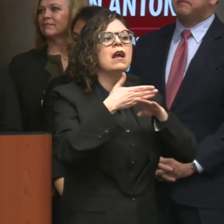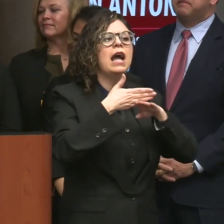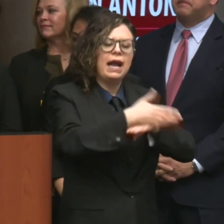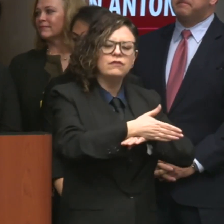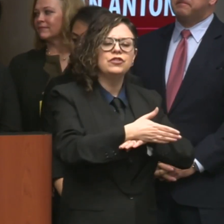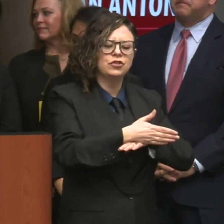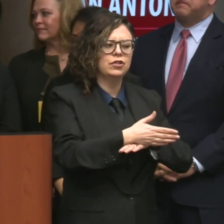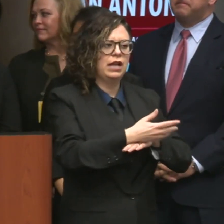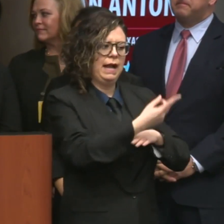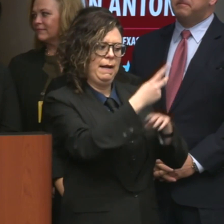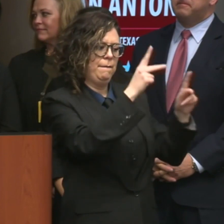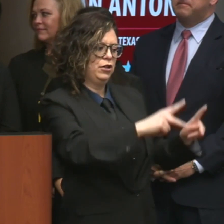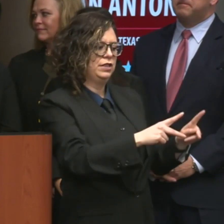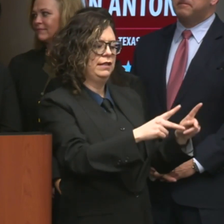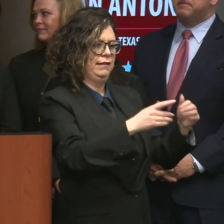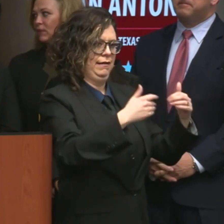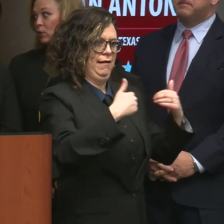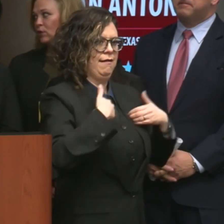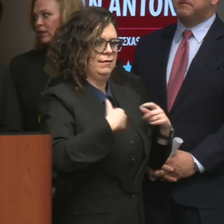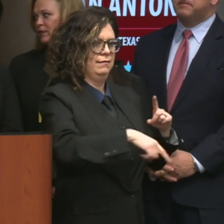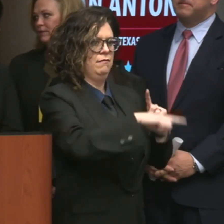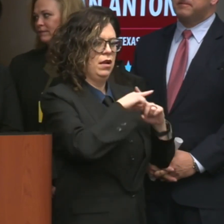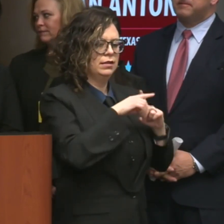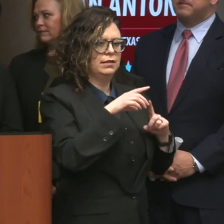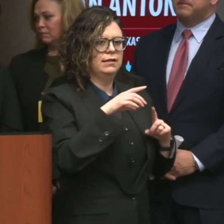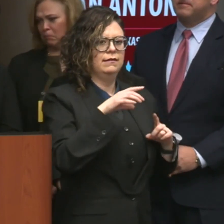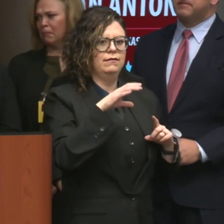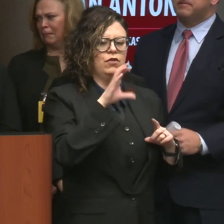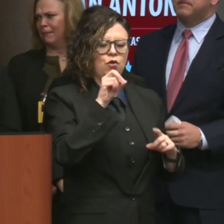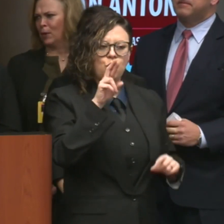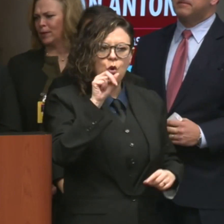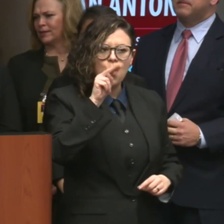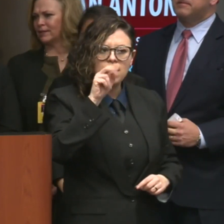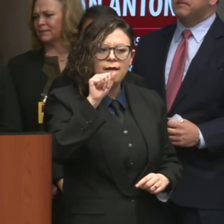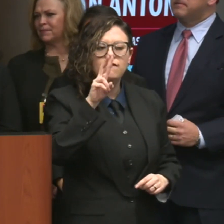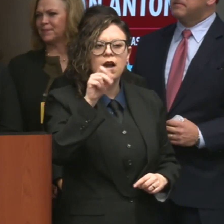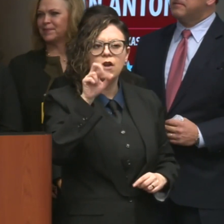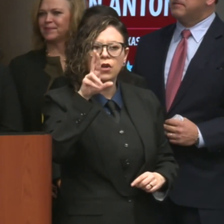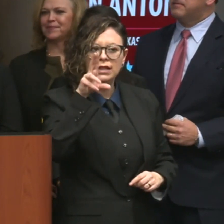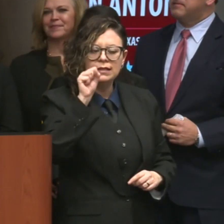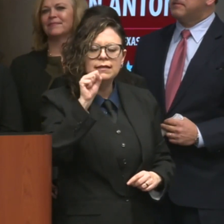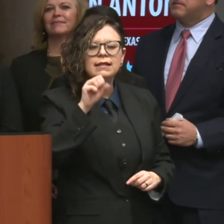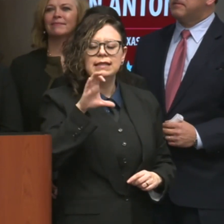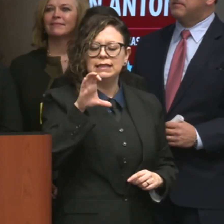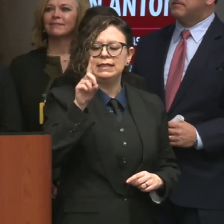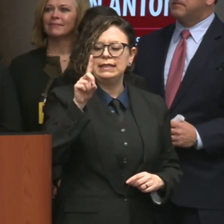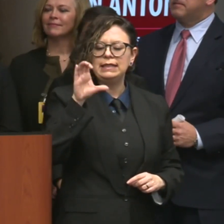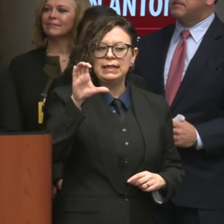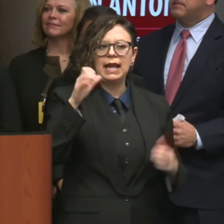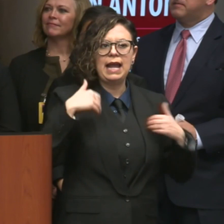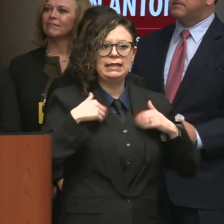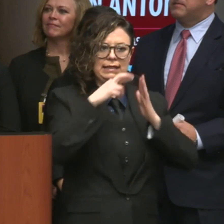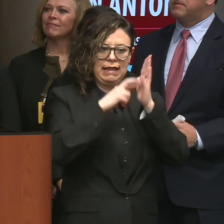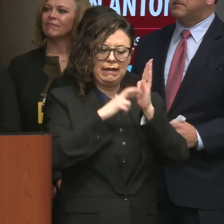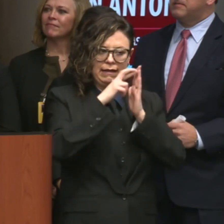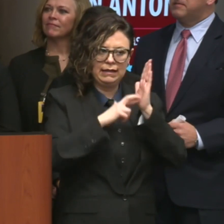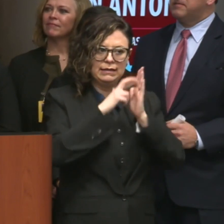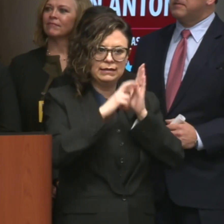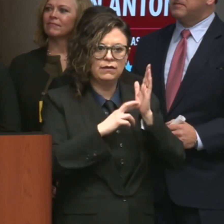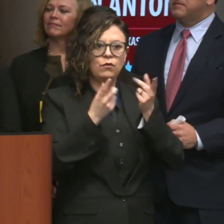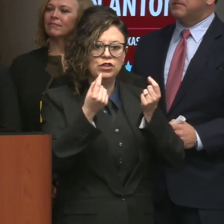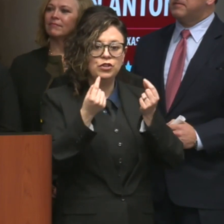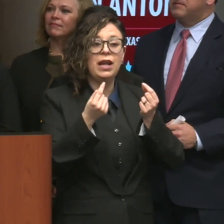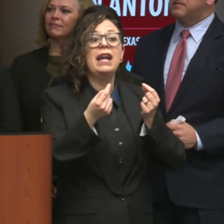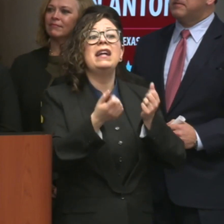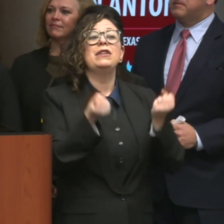somewhere. CDC does have guidelines recommending how that disinfection can occur, and there are many EPA registered